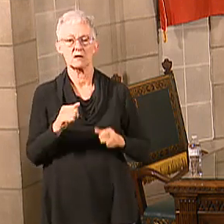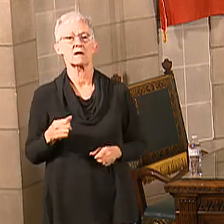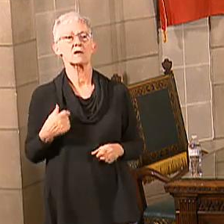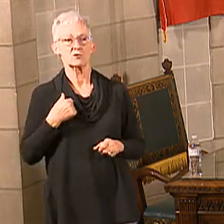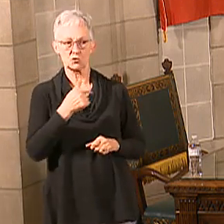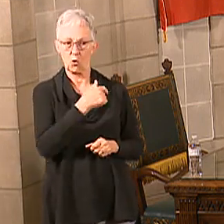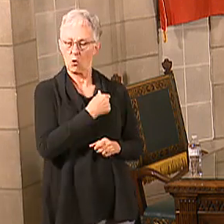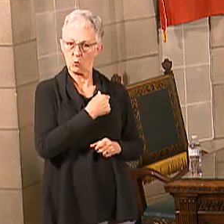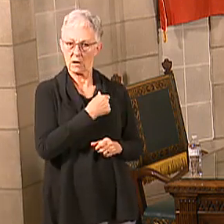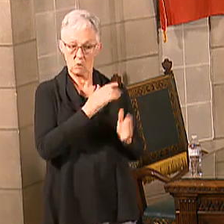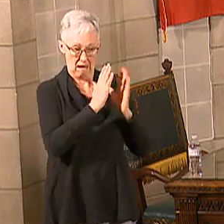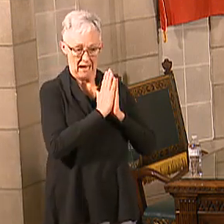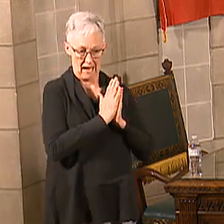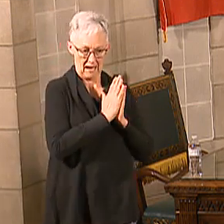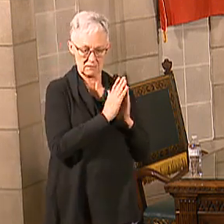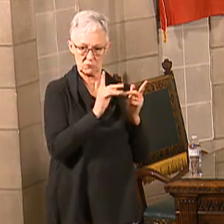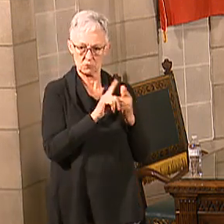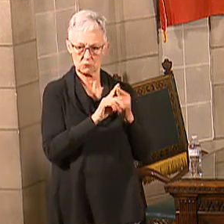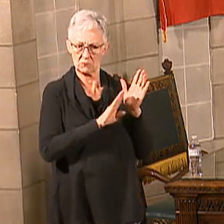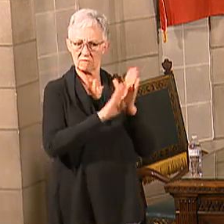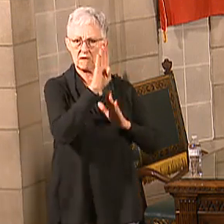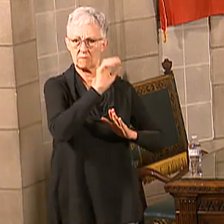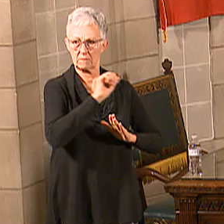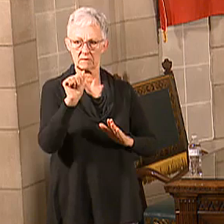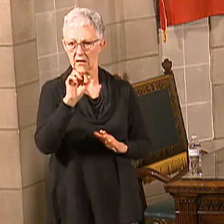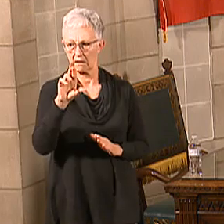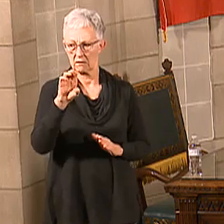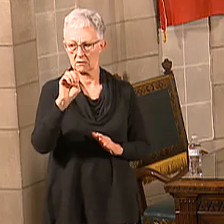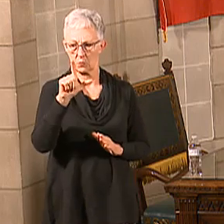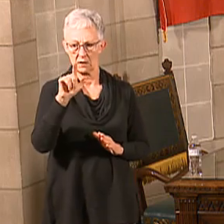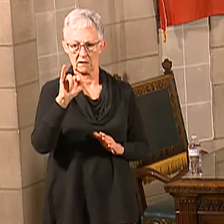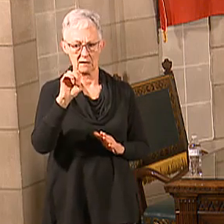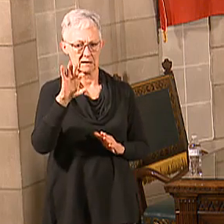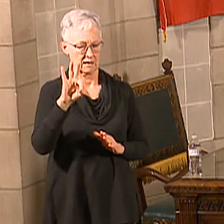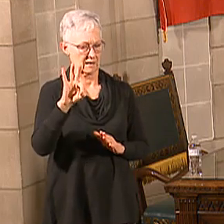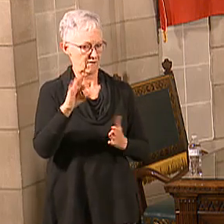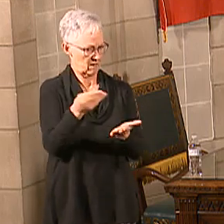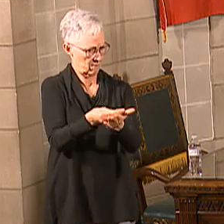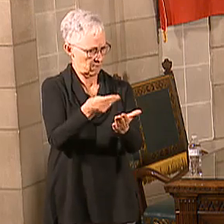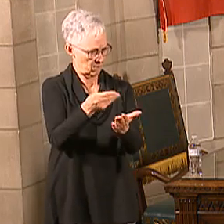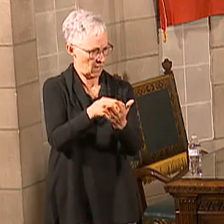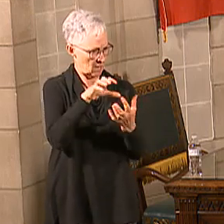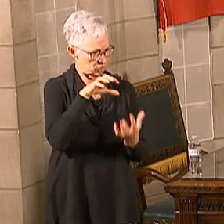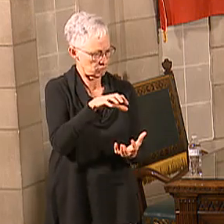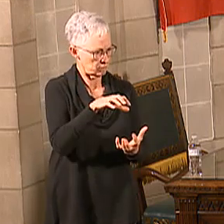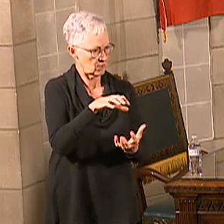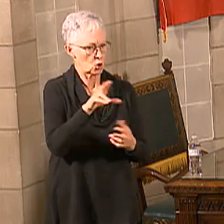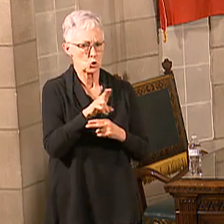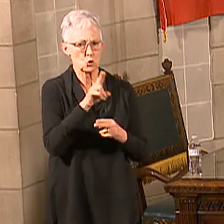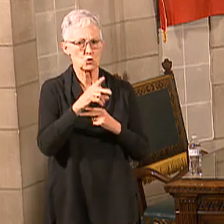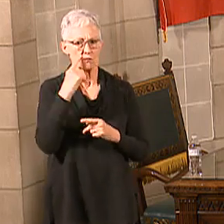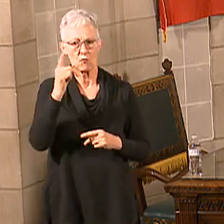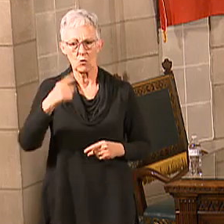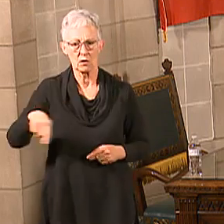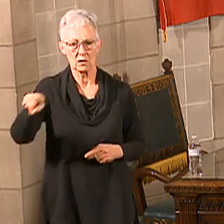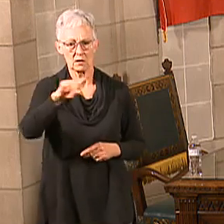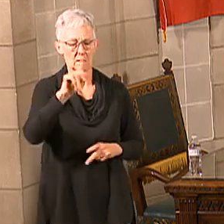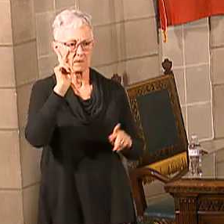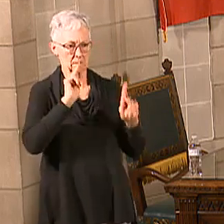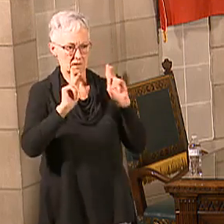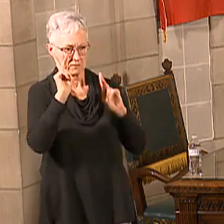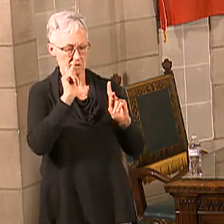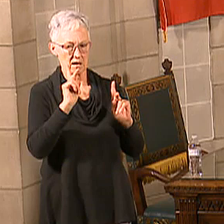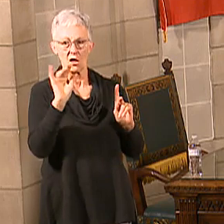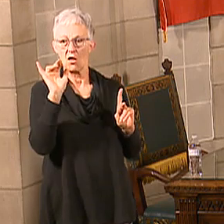Impact COVID-19 Relief Fund, which will be directed through statewide community collaboratives. Now,